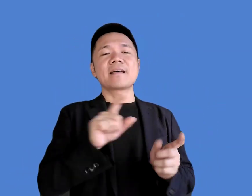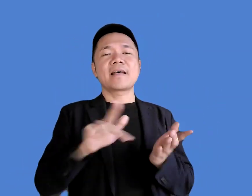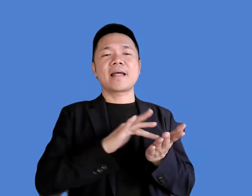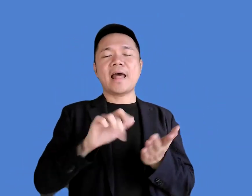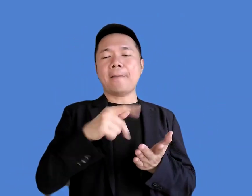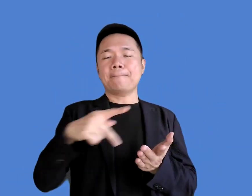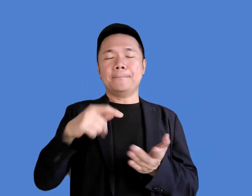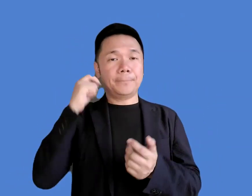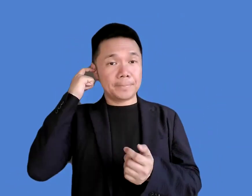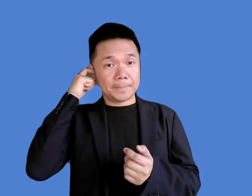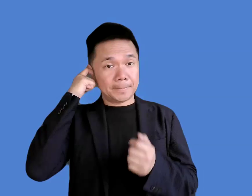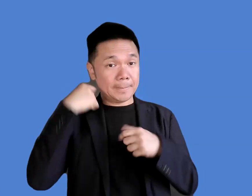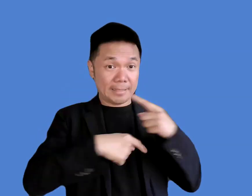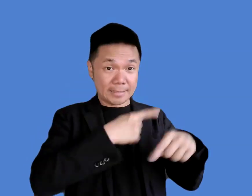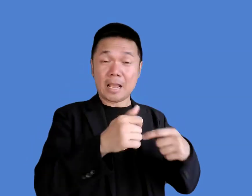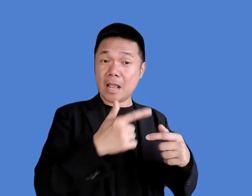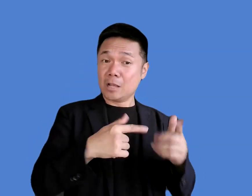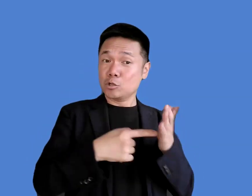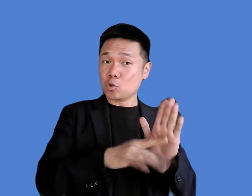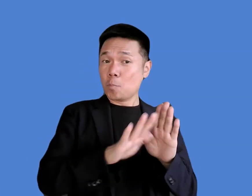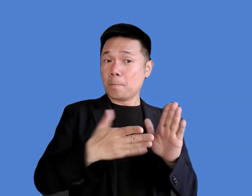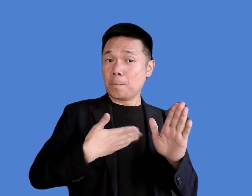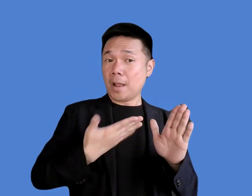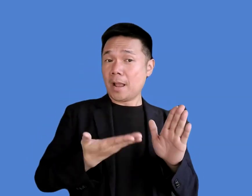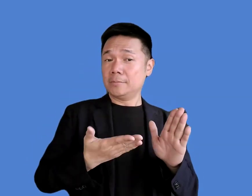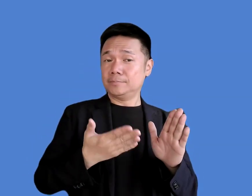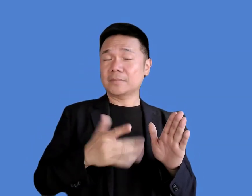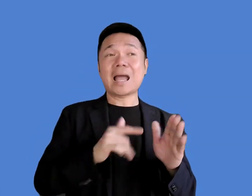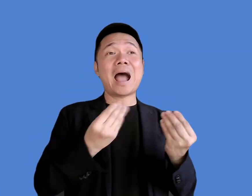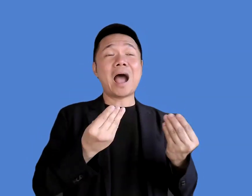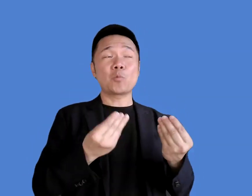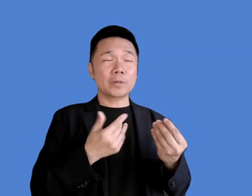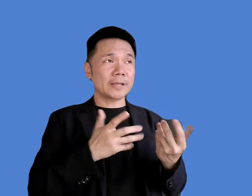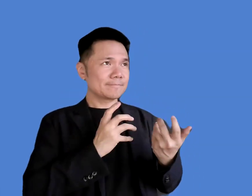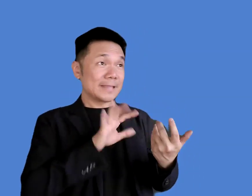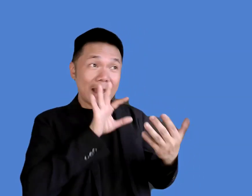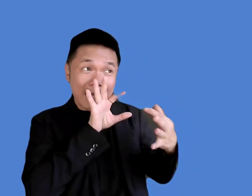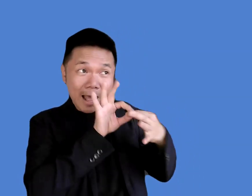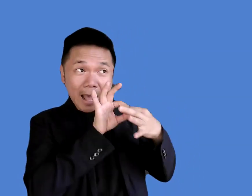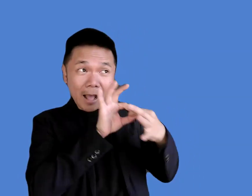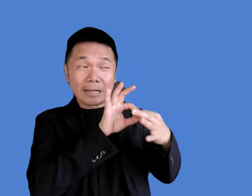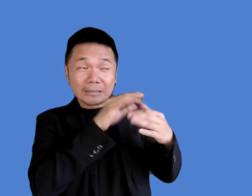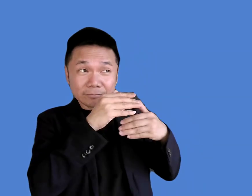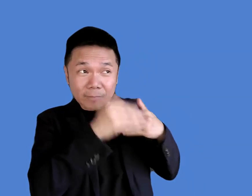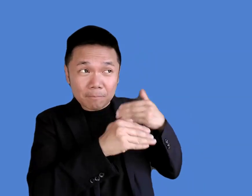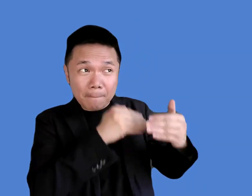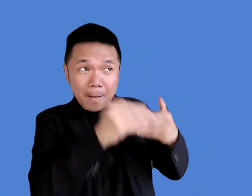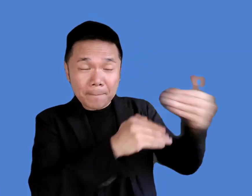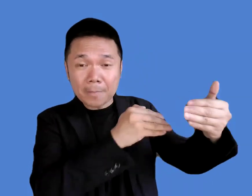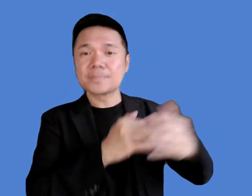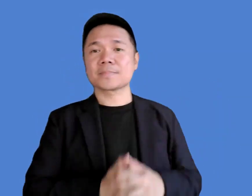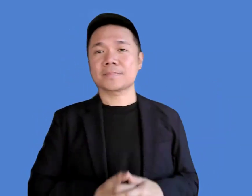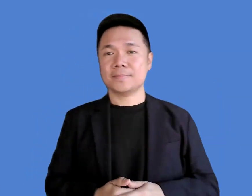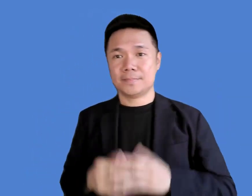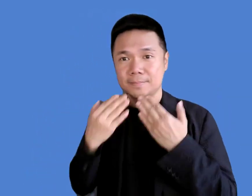partnership. So that's definitely one way I could talk about the supplier engagement to kind of make it go faster for sure. Excellent, Net. Excellent.